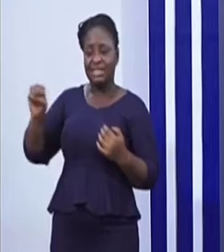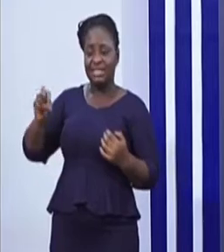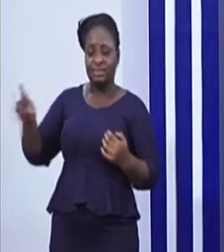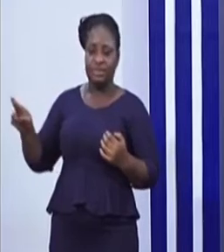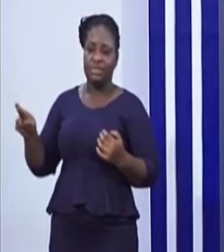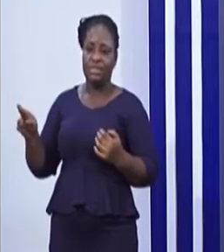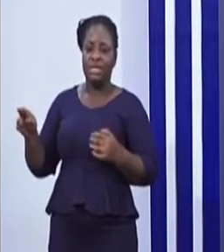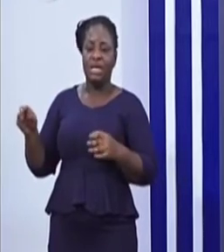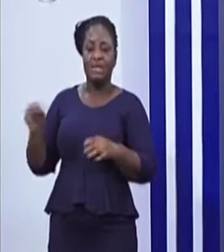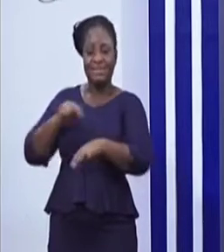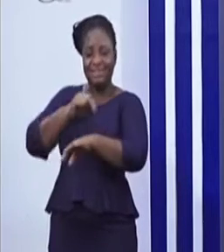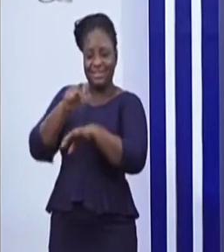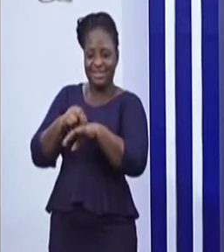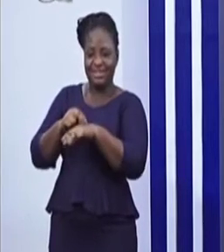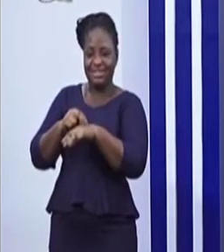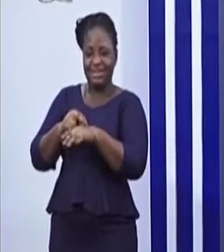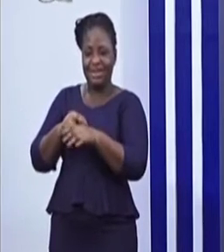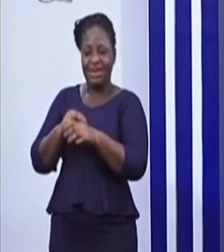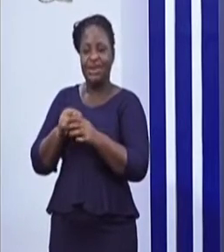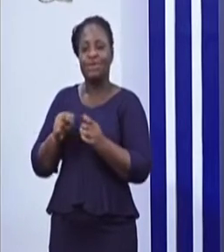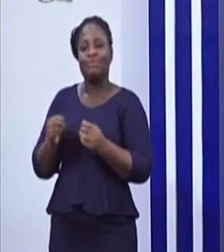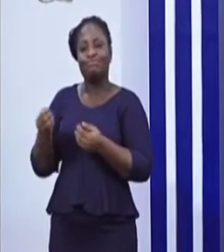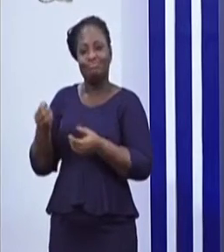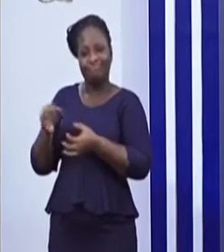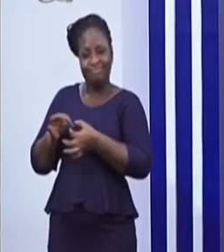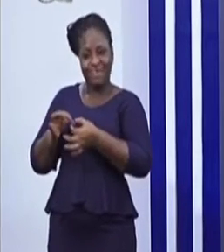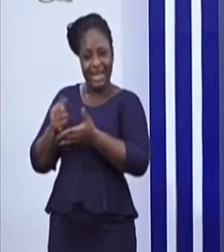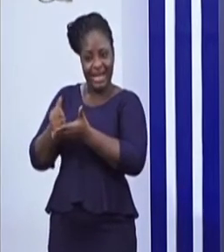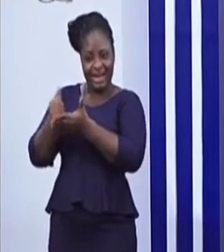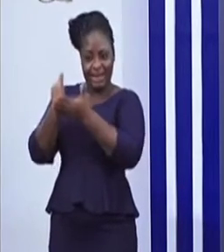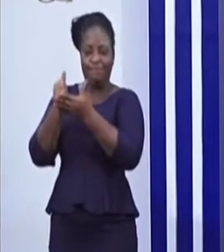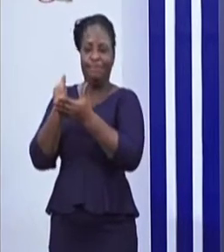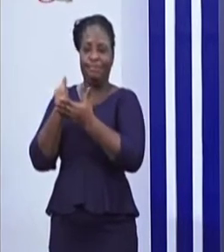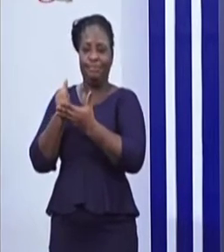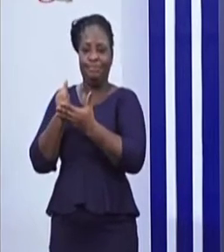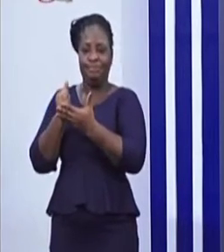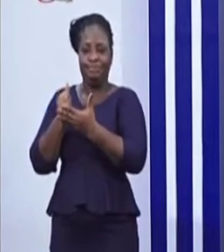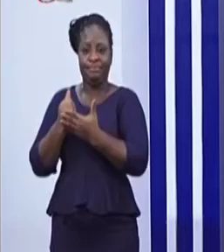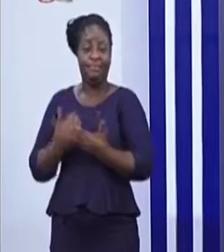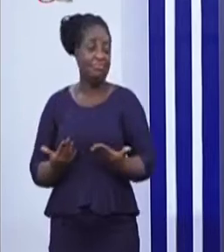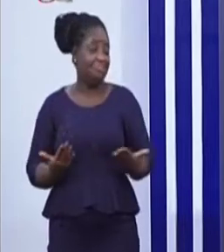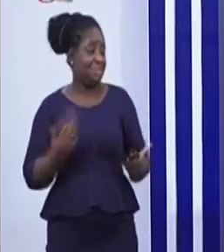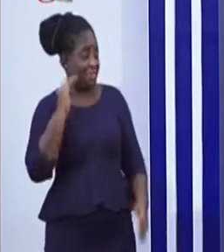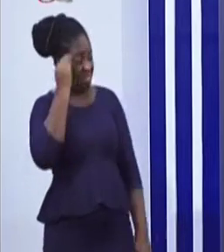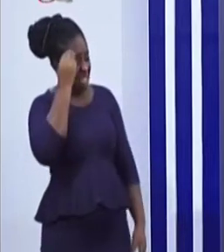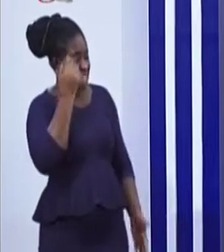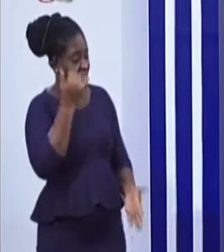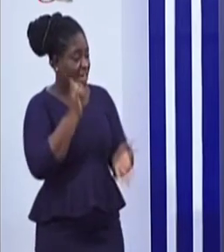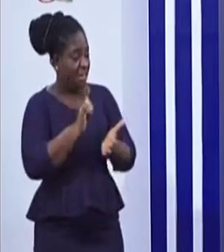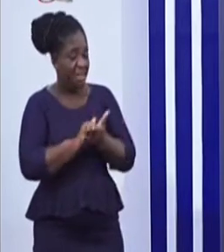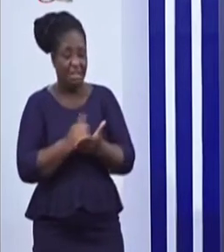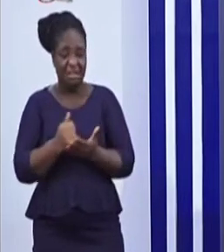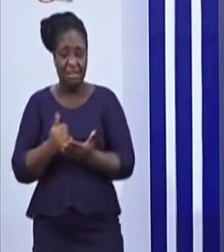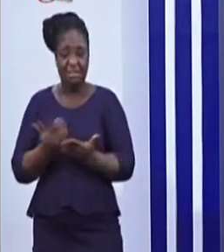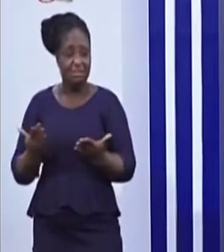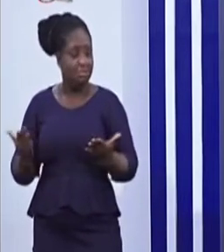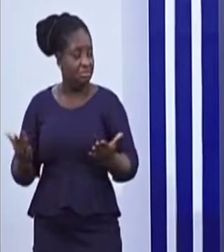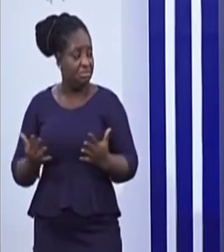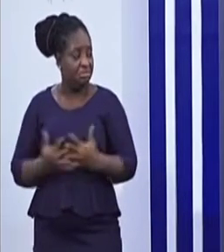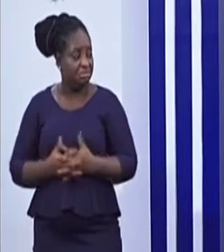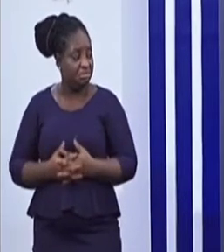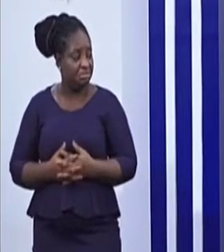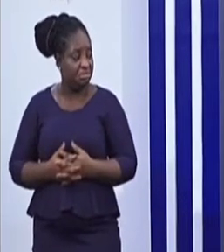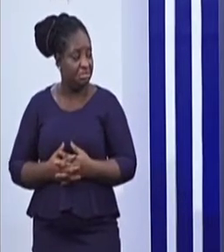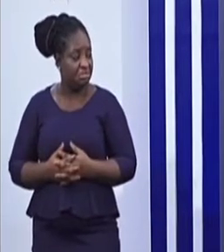and National collaborating to contain the condition. Honorable Minister, I think those are the questions, unless I've missed any one of them.